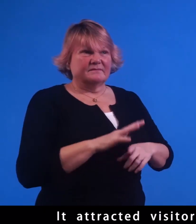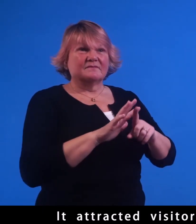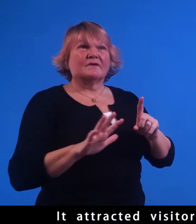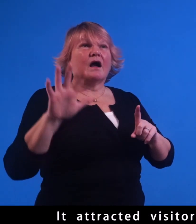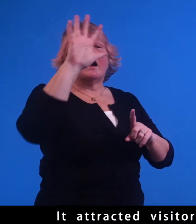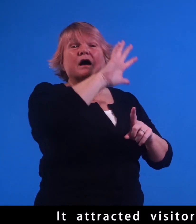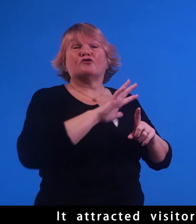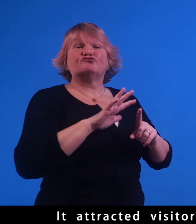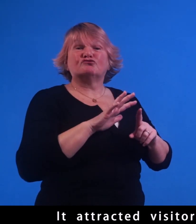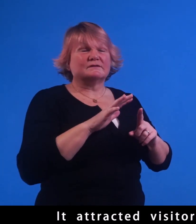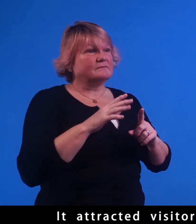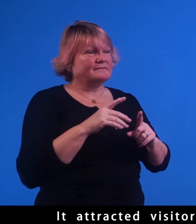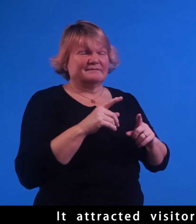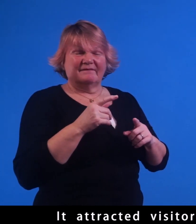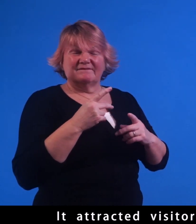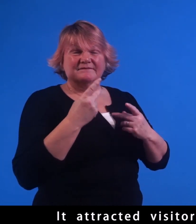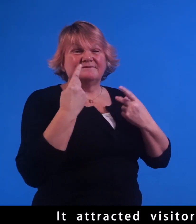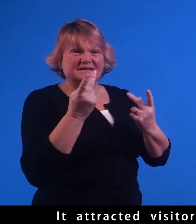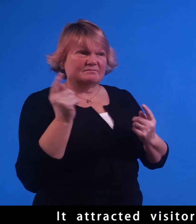It attracted visitors from across the country.